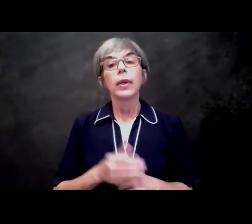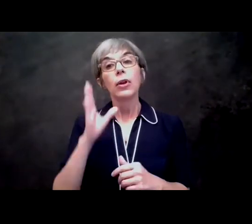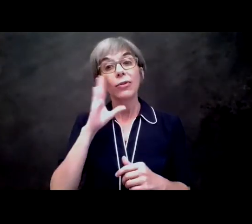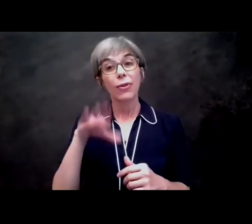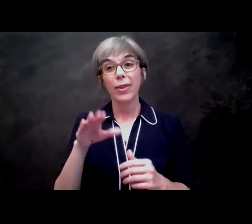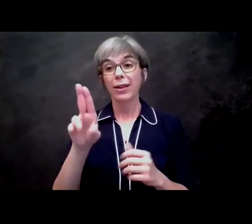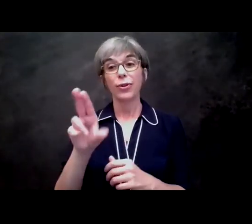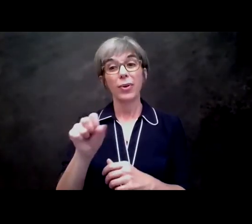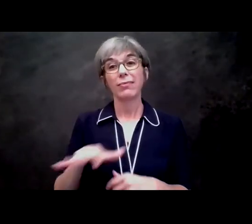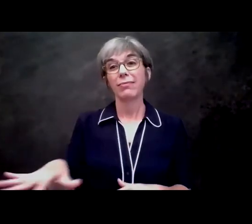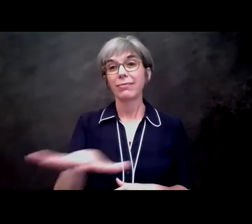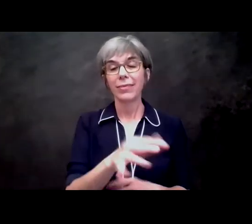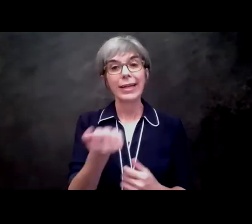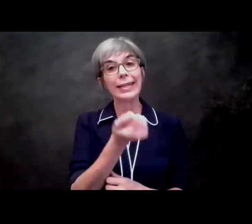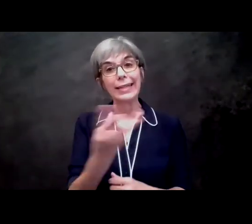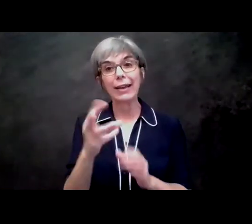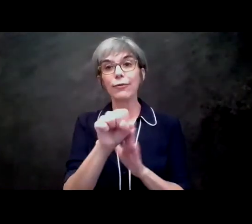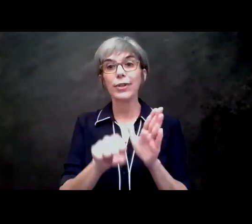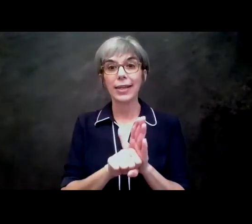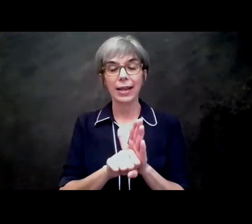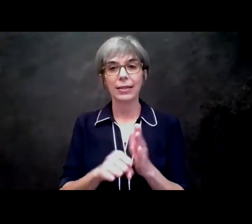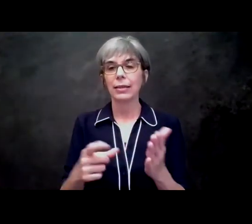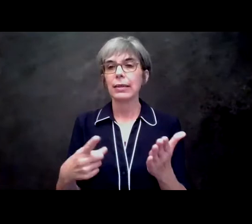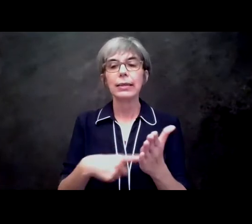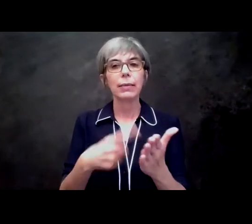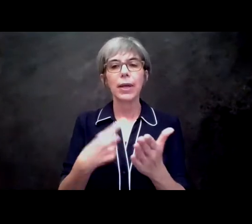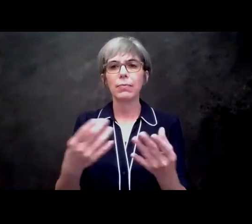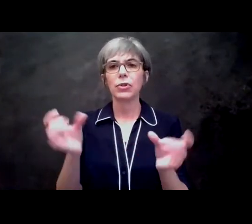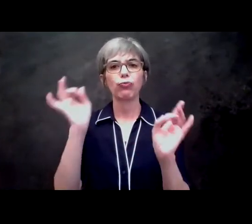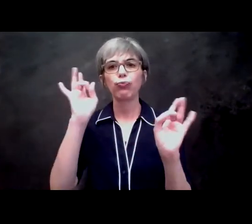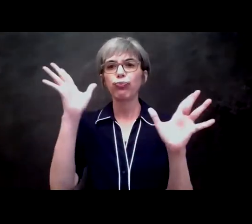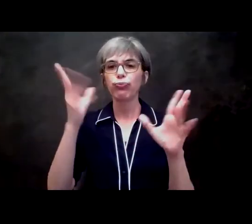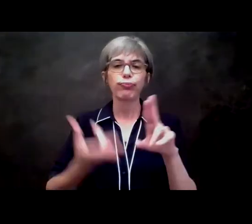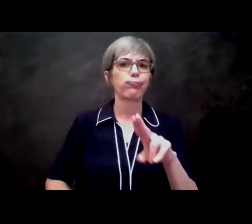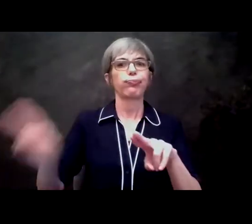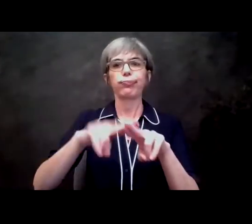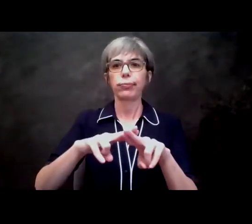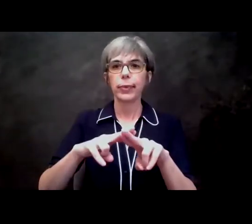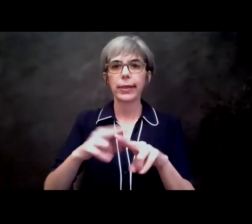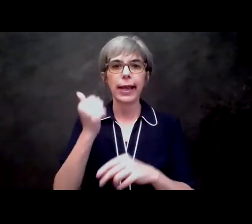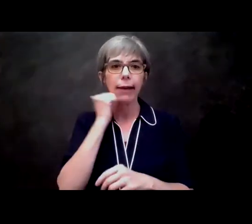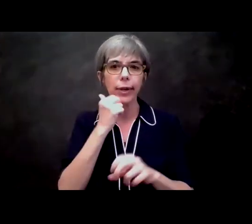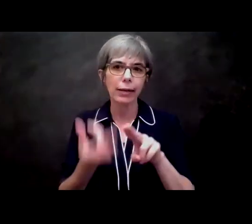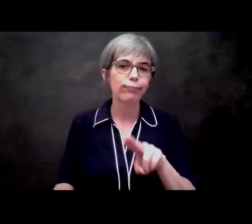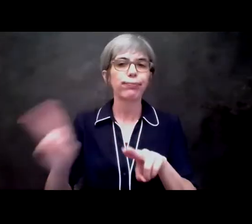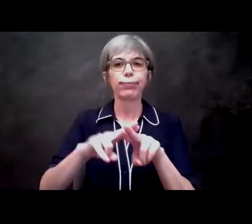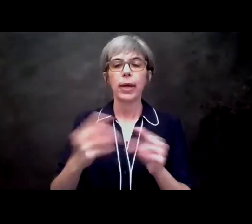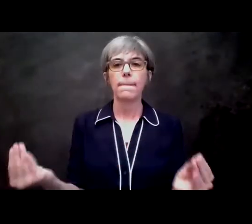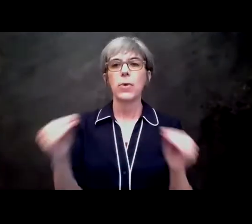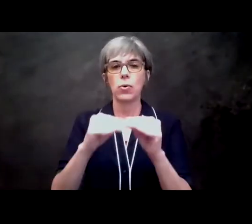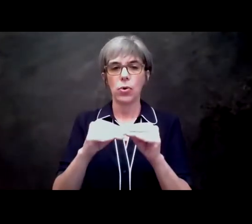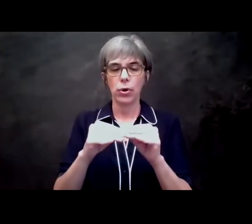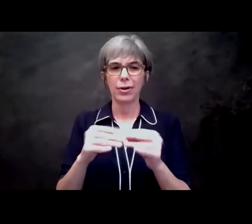have seen sometimes dramatic increases in the number of new infections. And so as we've been opening up